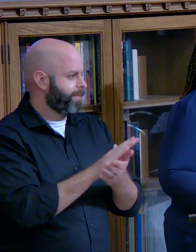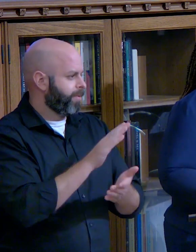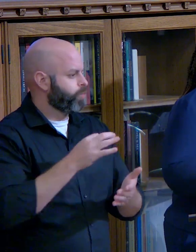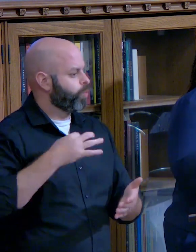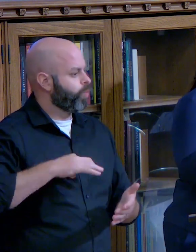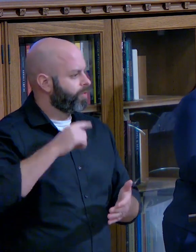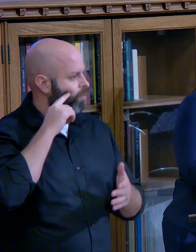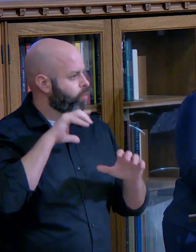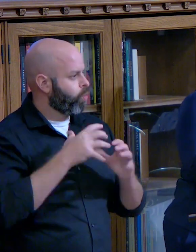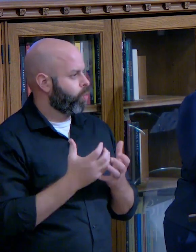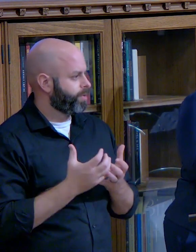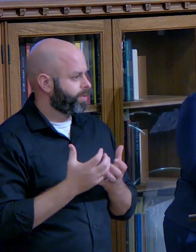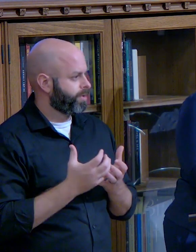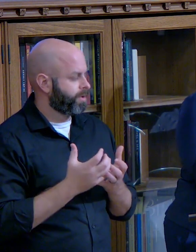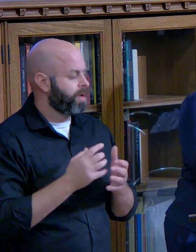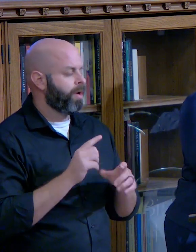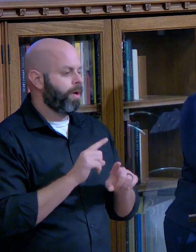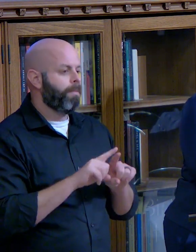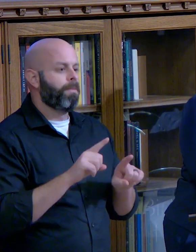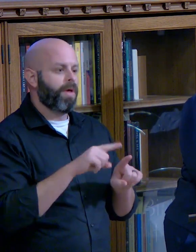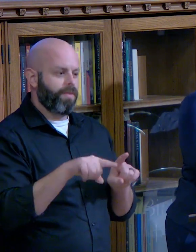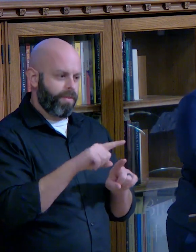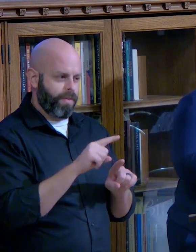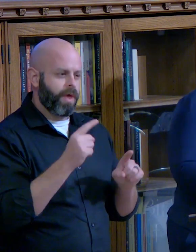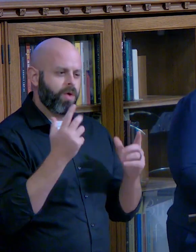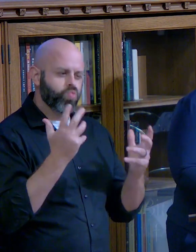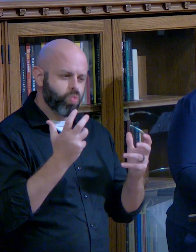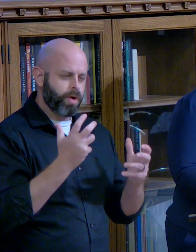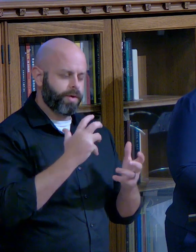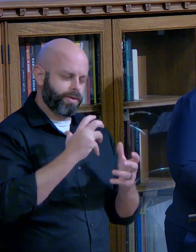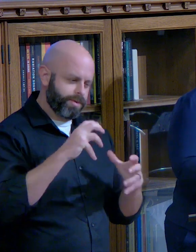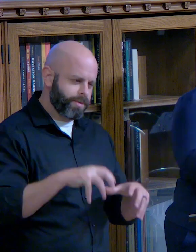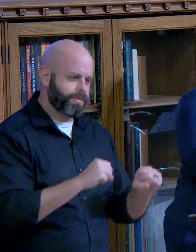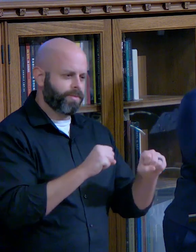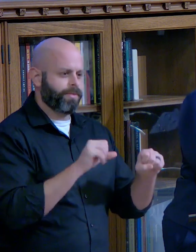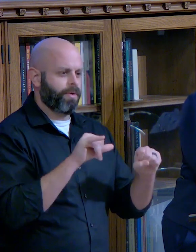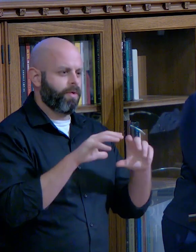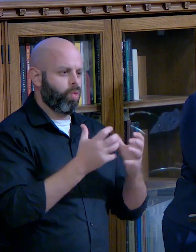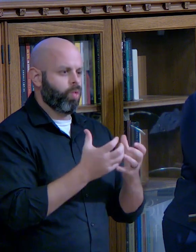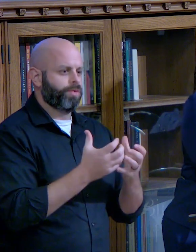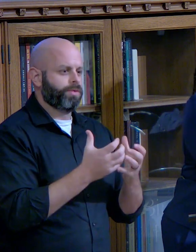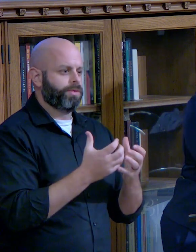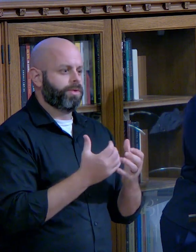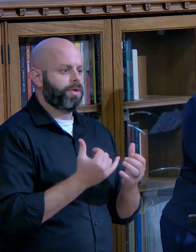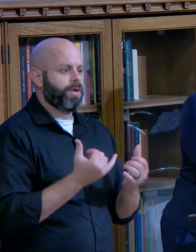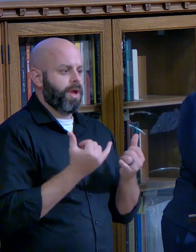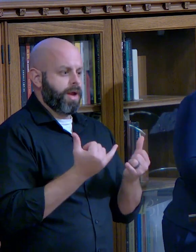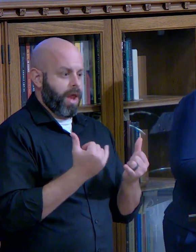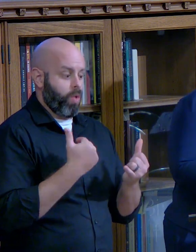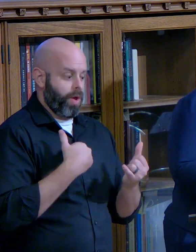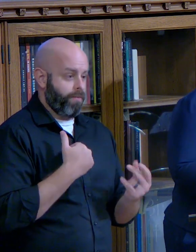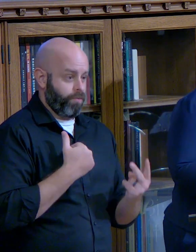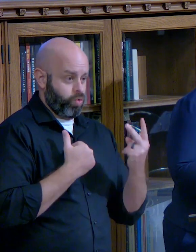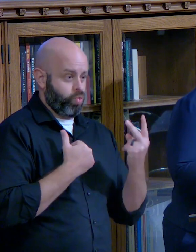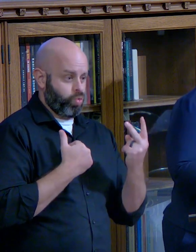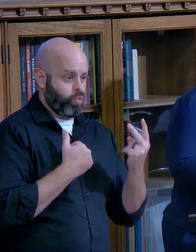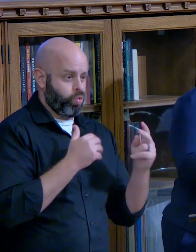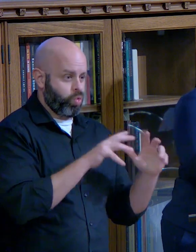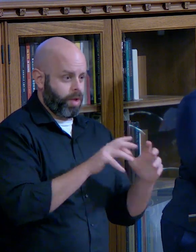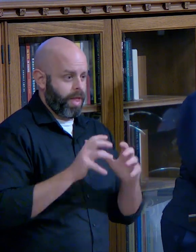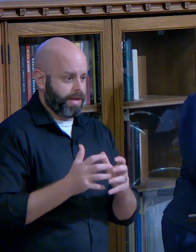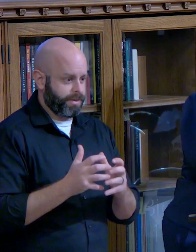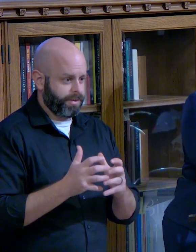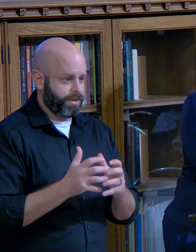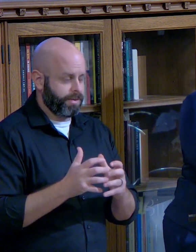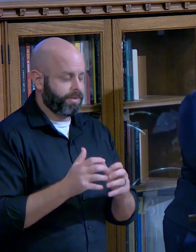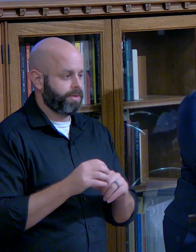course but they wanted to take it now I have two classes